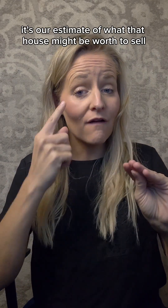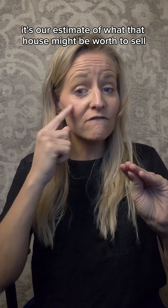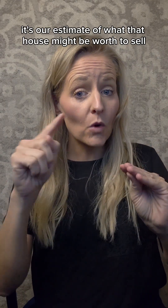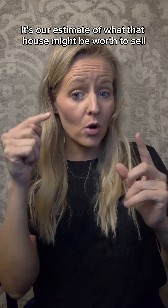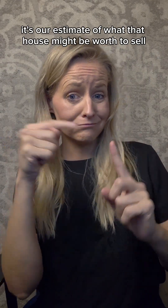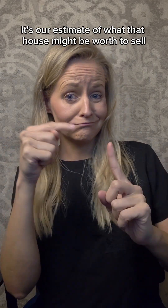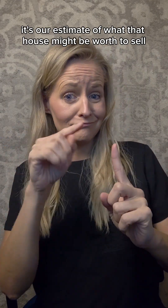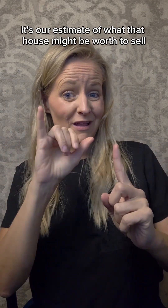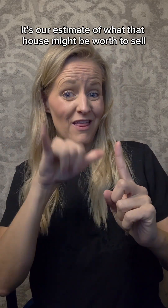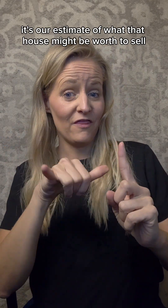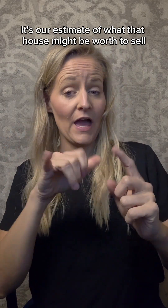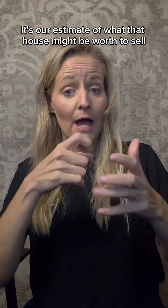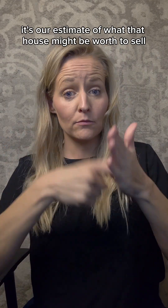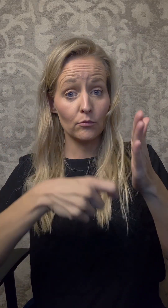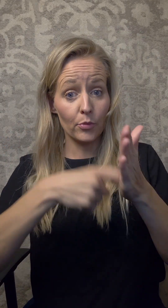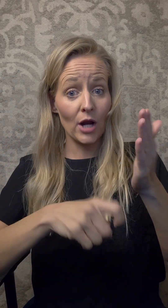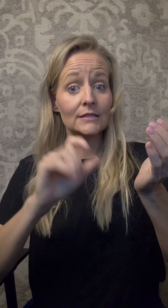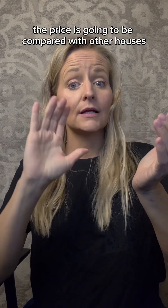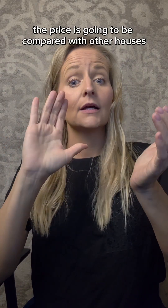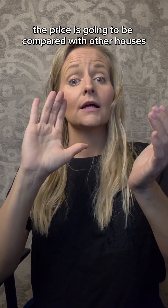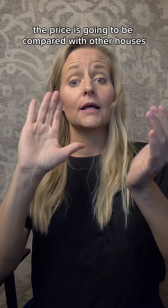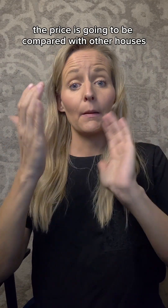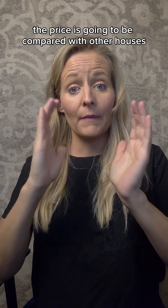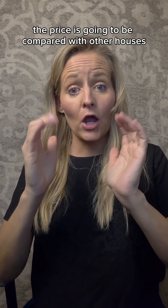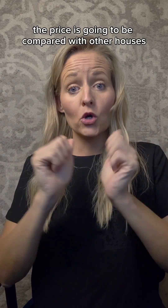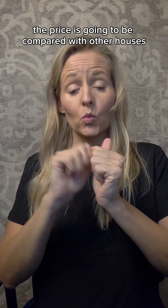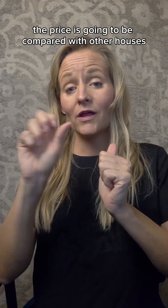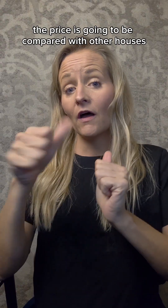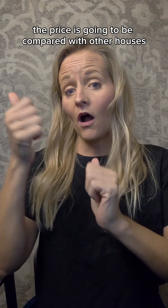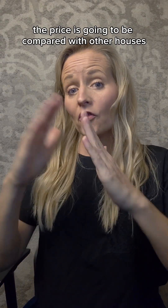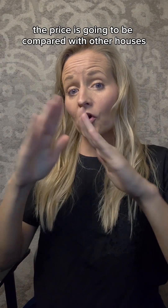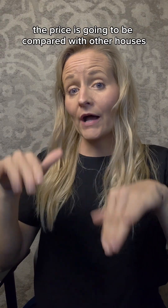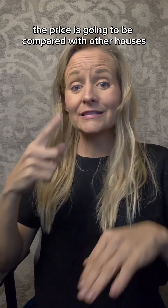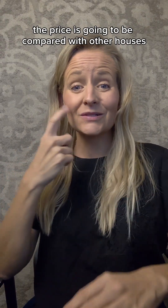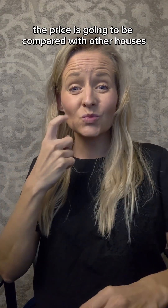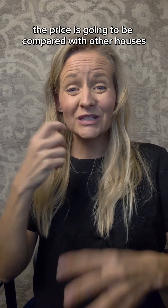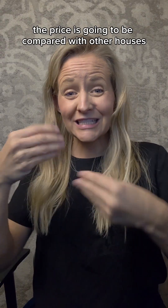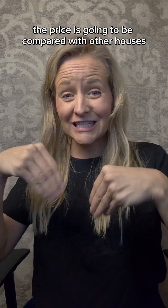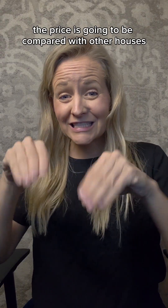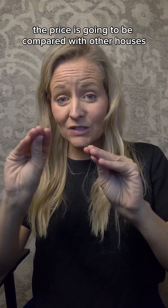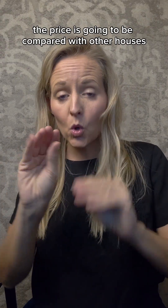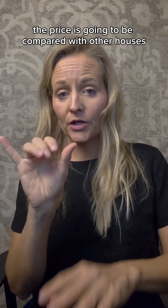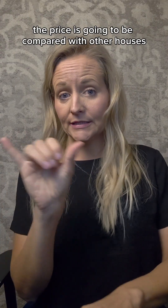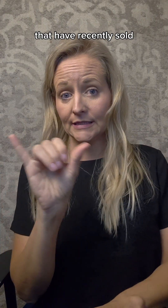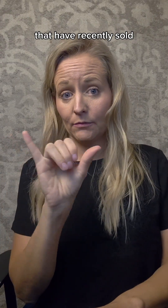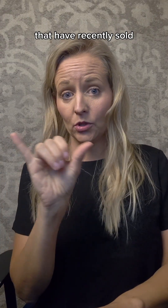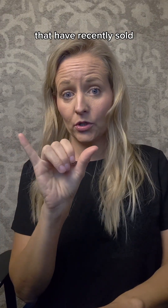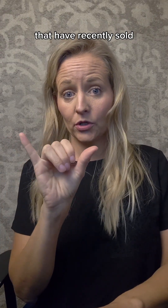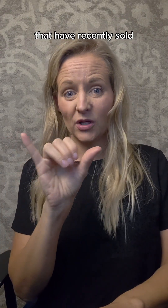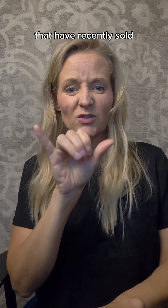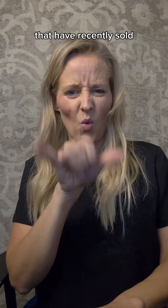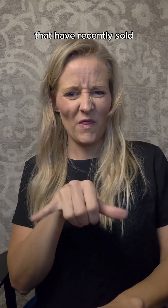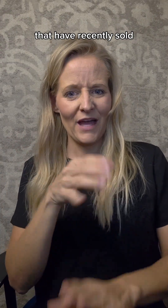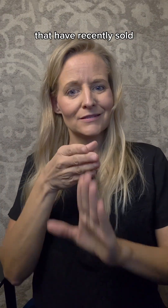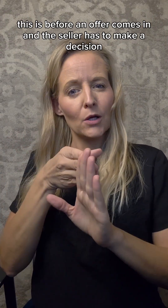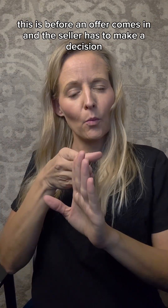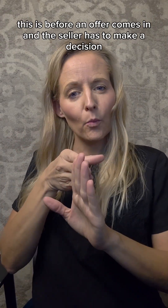be worth to sell. The price is going to be compared with other houses that have recently sold. This